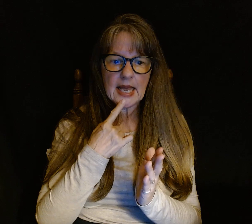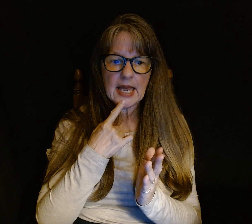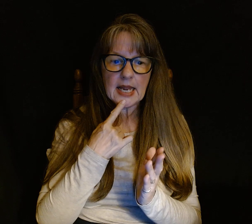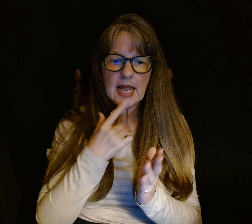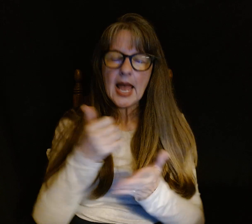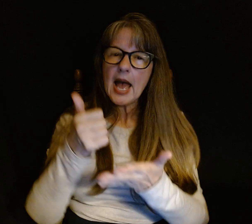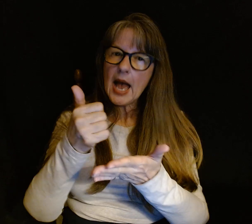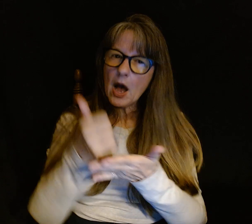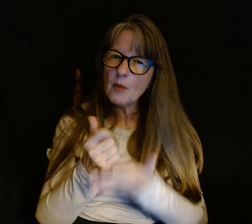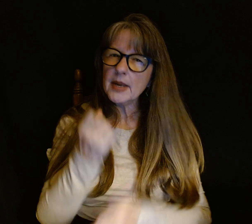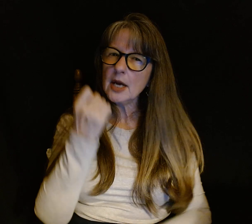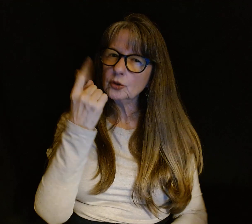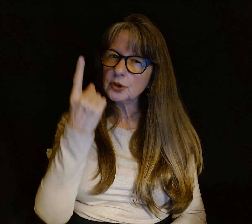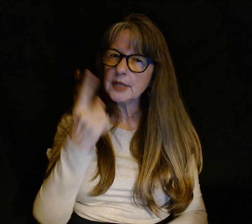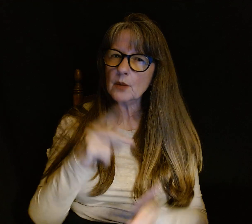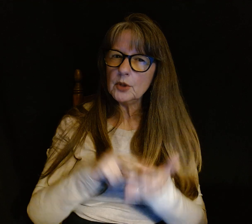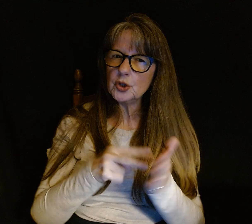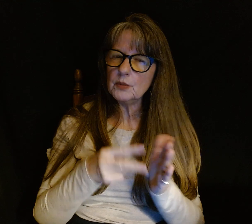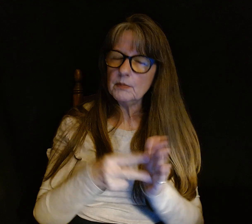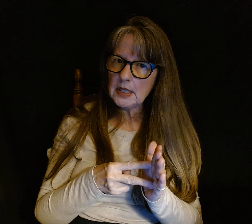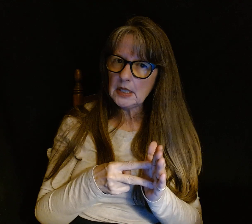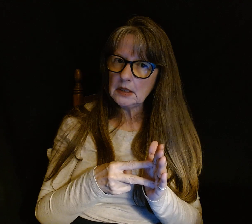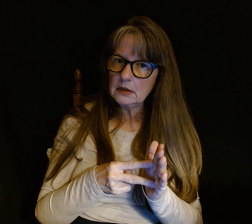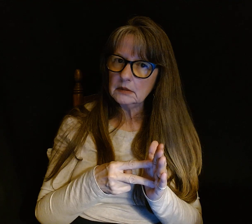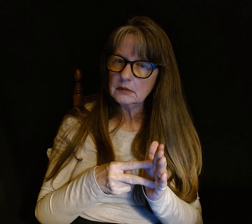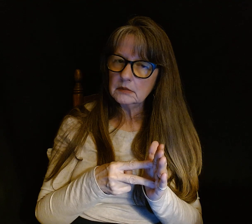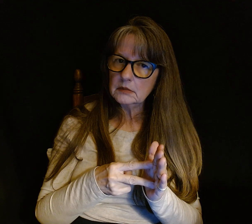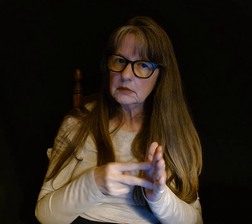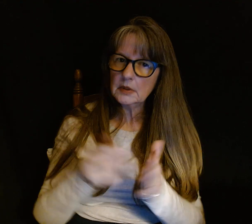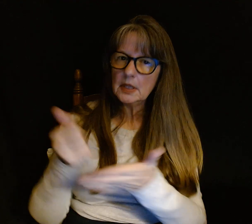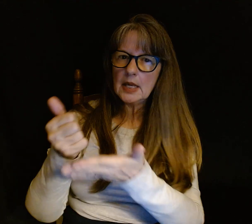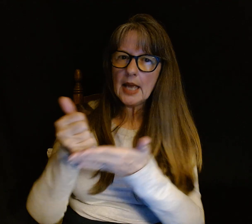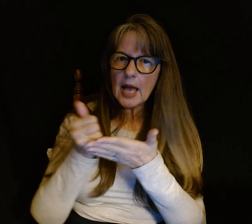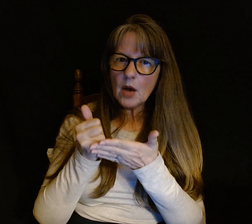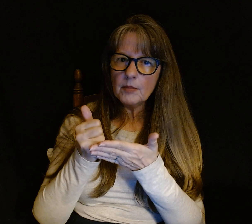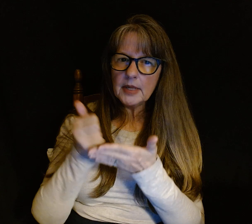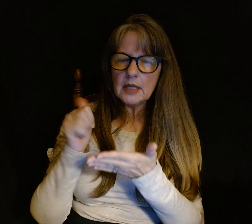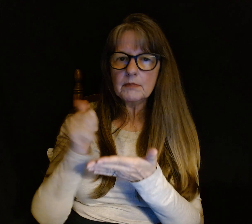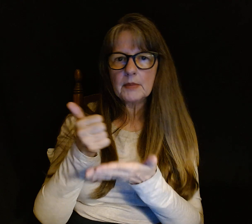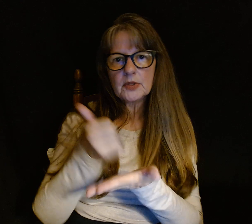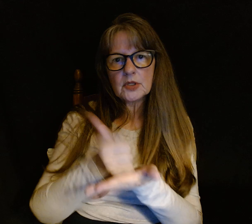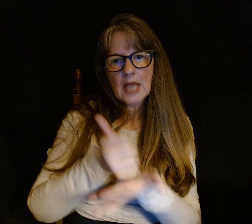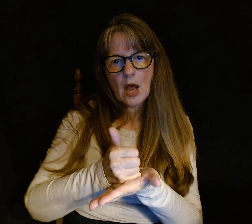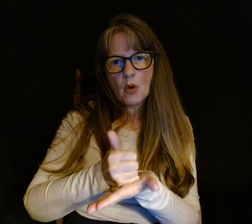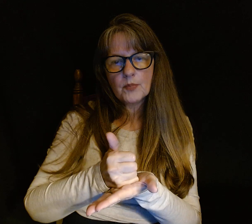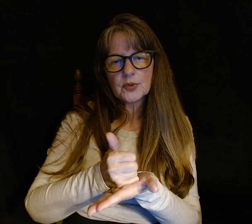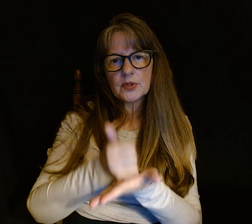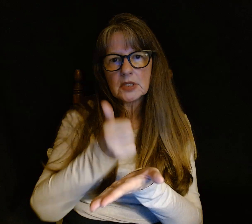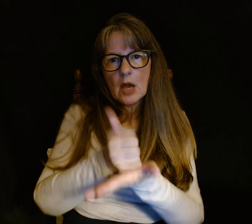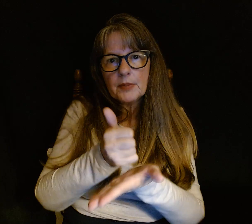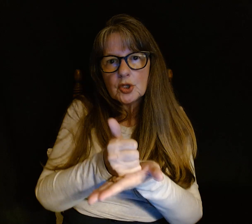say, help me understand what you mean. Help me. Remember, this is help, so this is help in